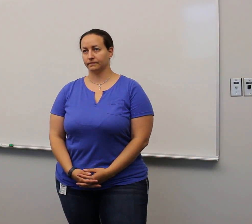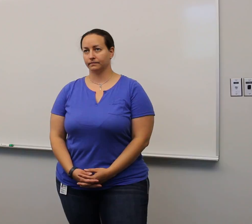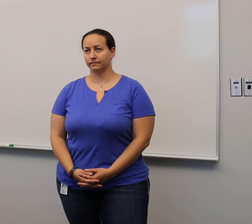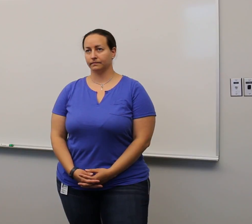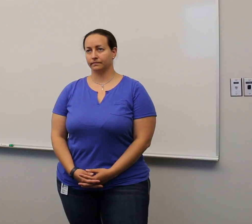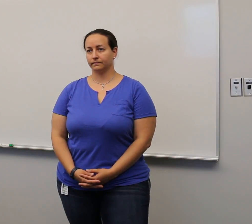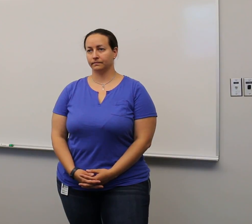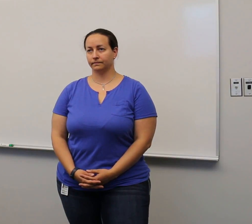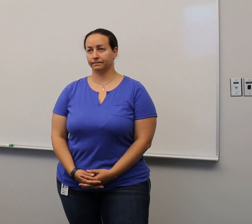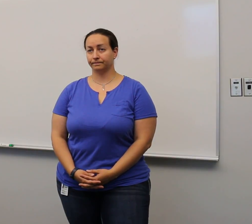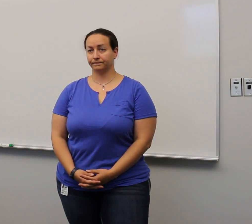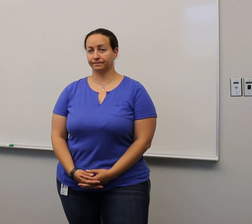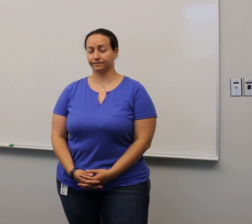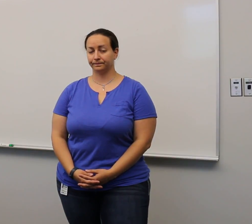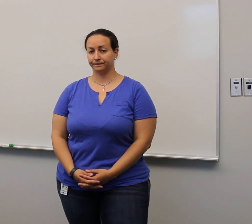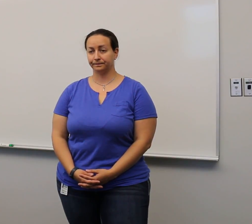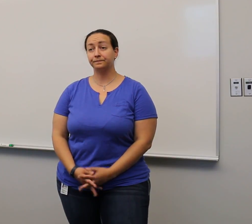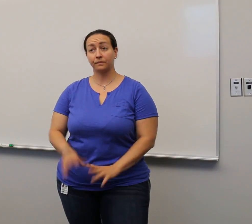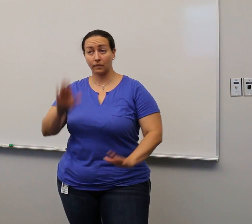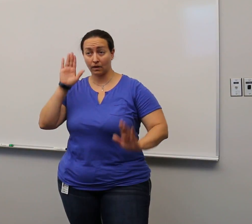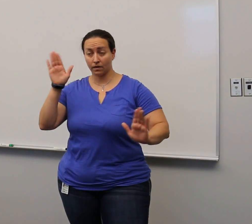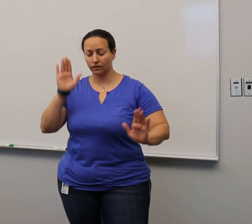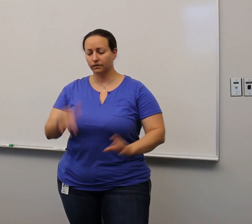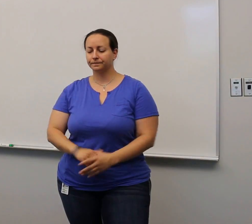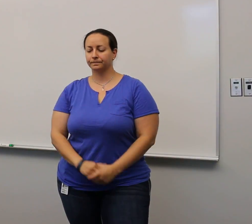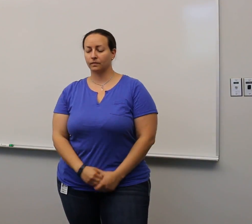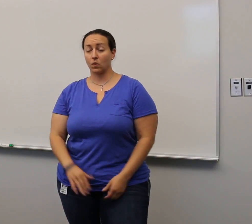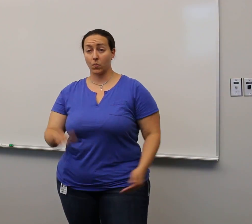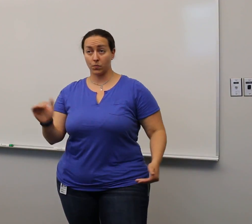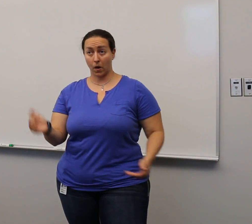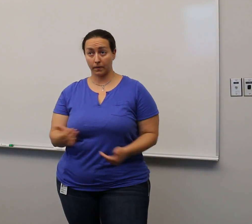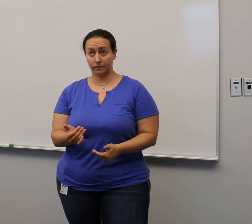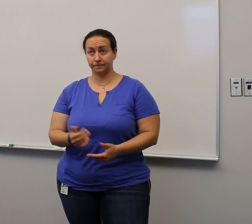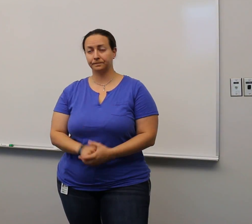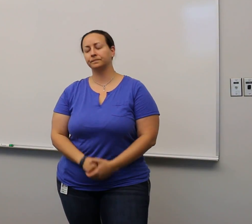Hello everyone, and welcome to our video lesson on integers and bedmass.